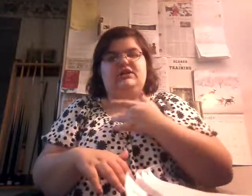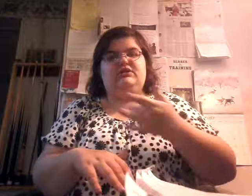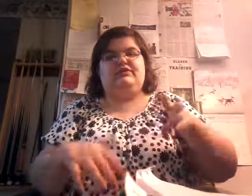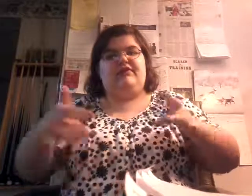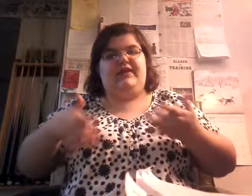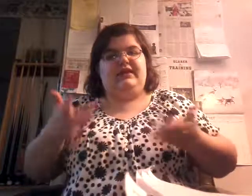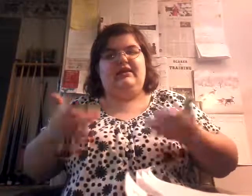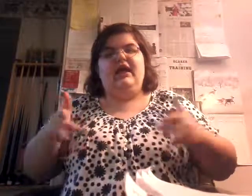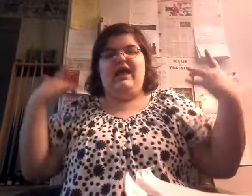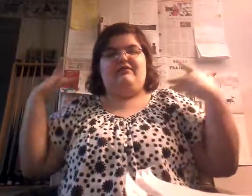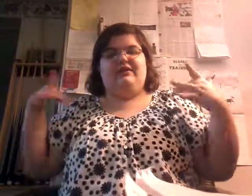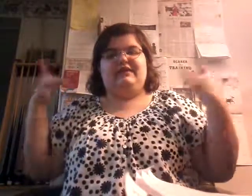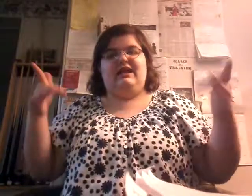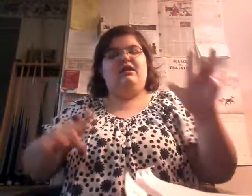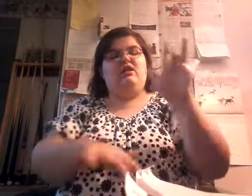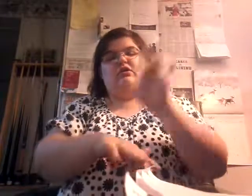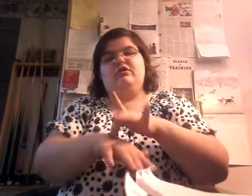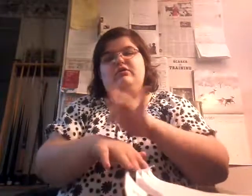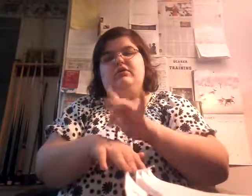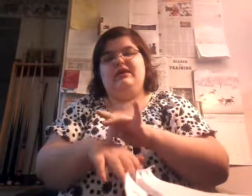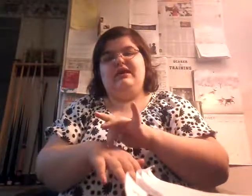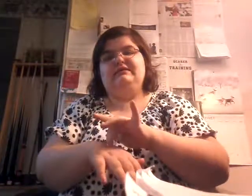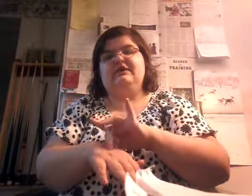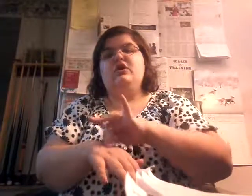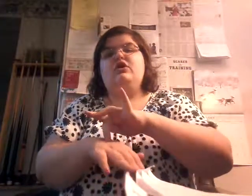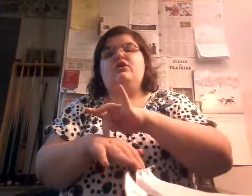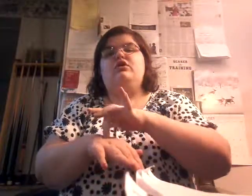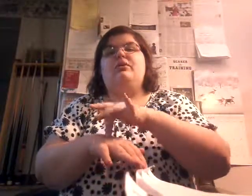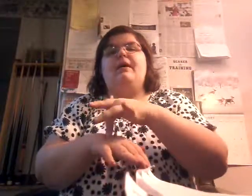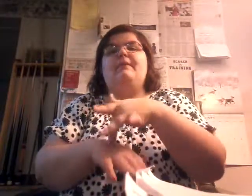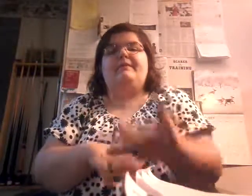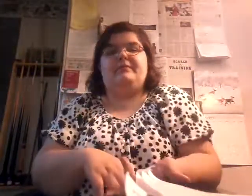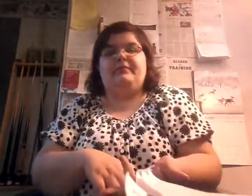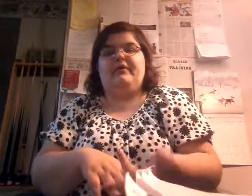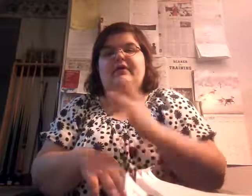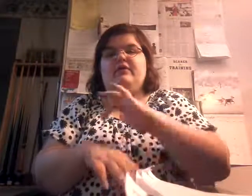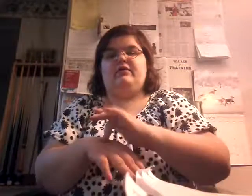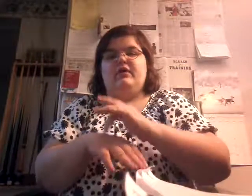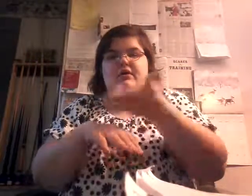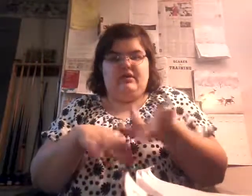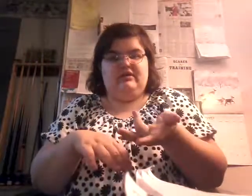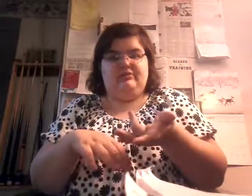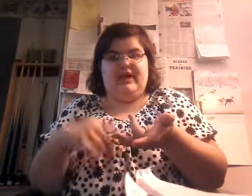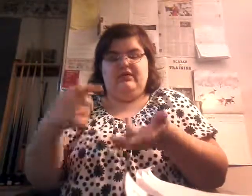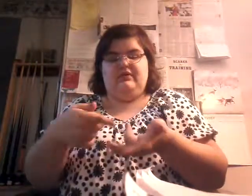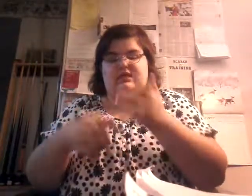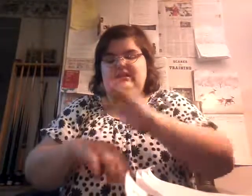use for feeling and for excited, you go like this, you pull it this way, you go like this,